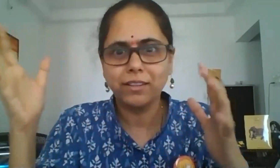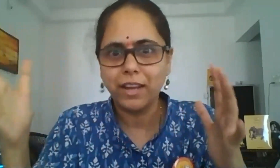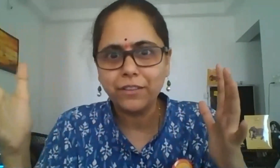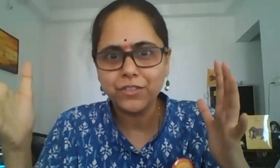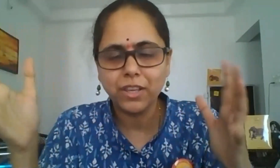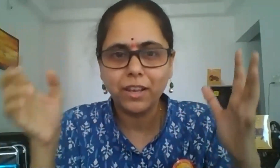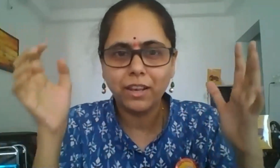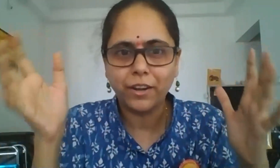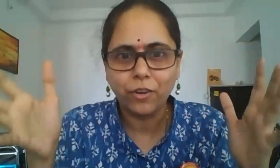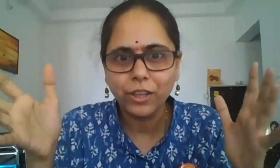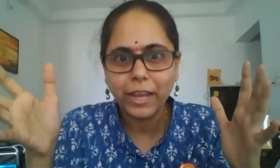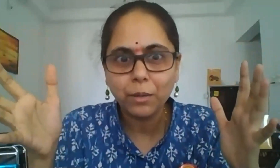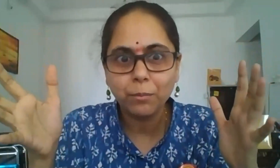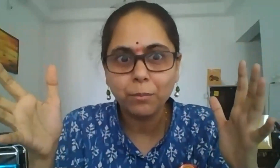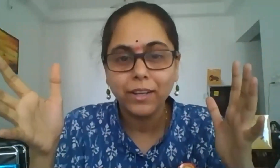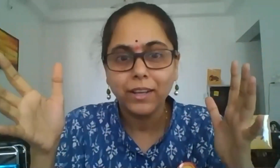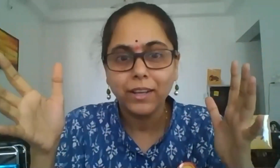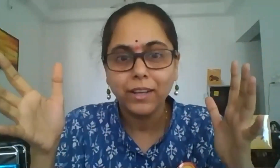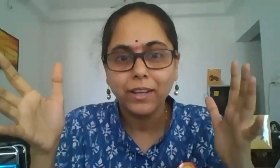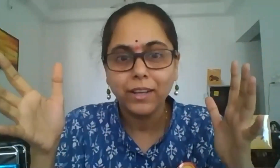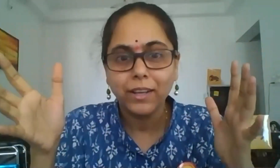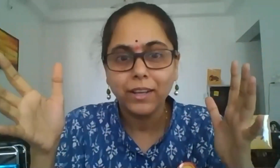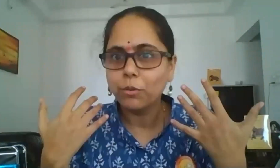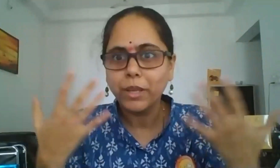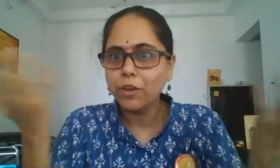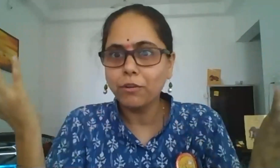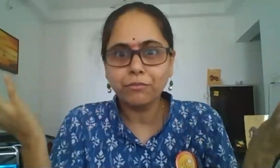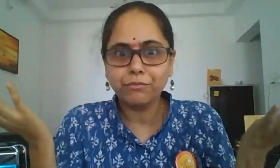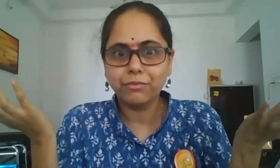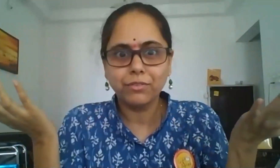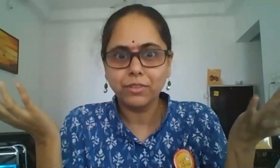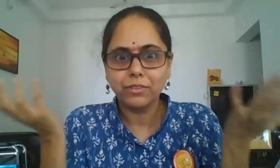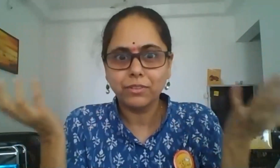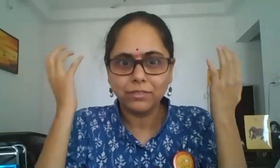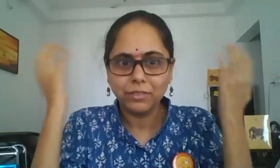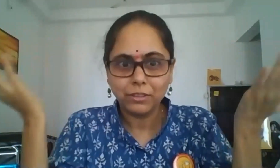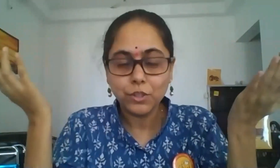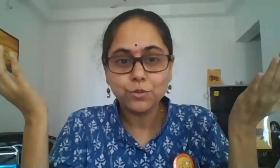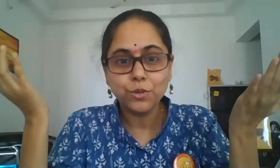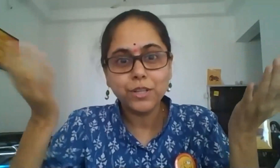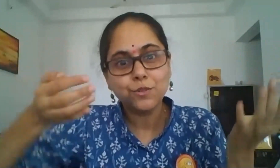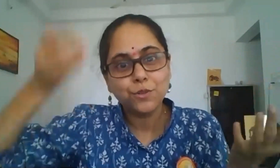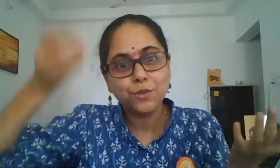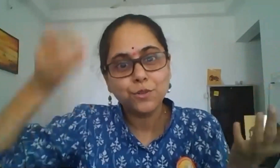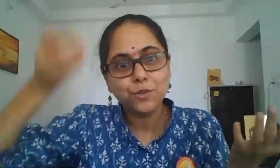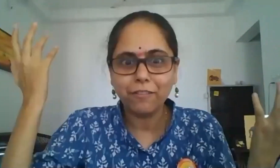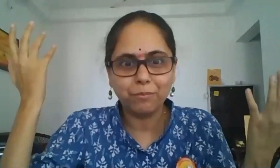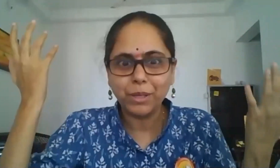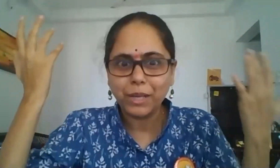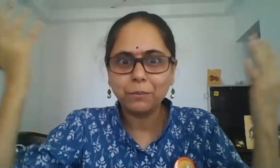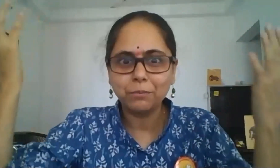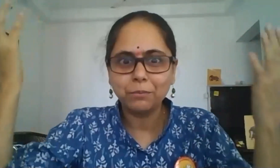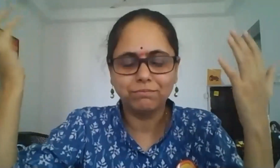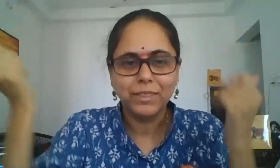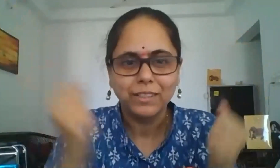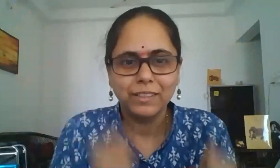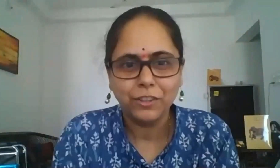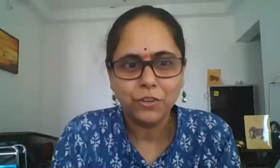life skill and all that. But I don't know, many of the students today would have become,